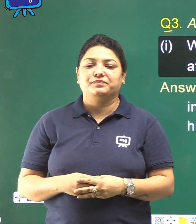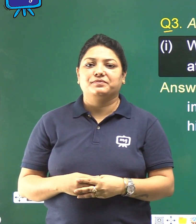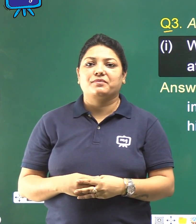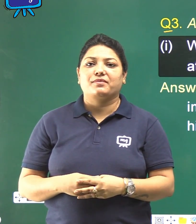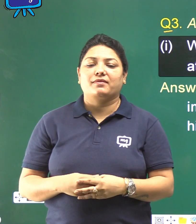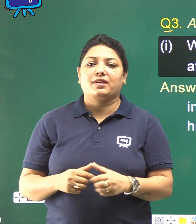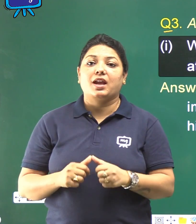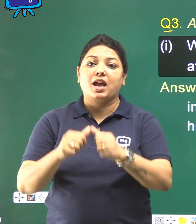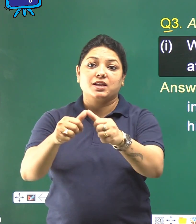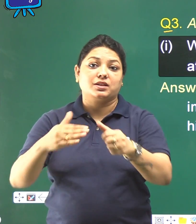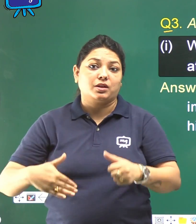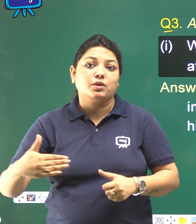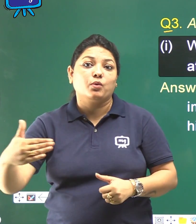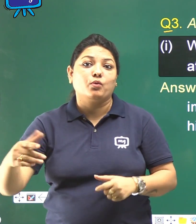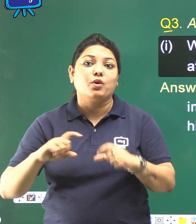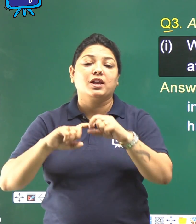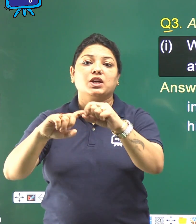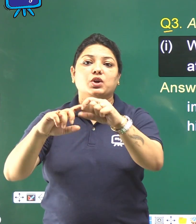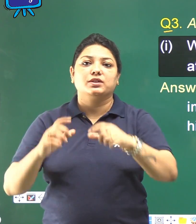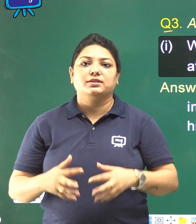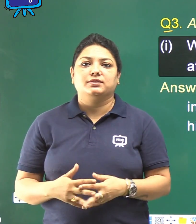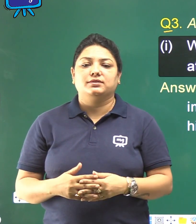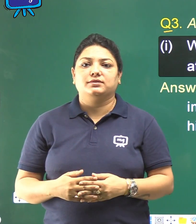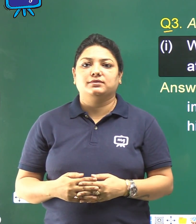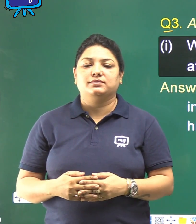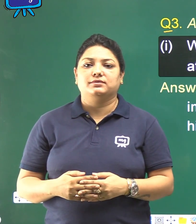Answer the following questions.